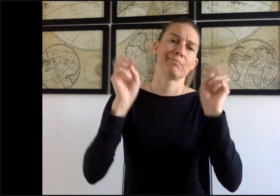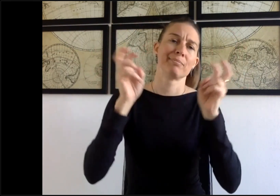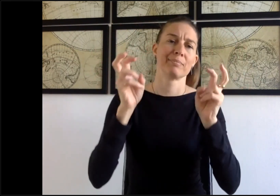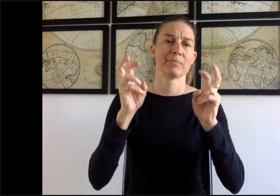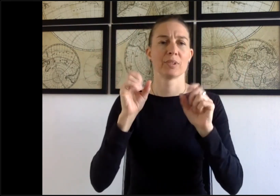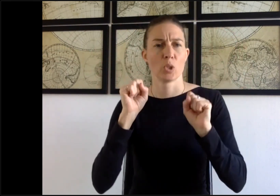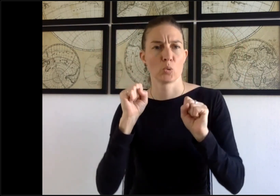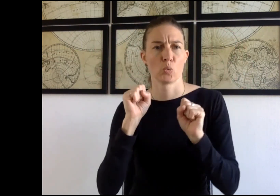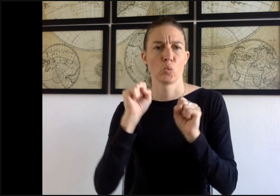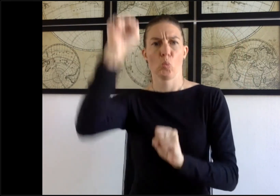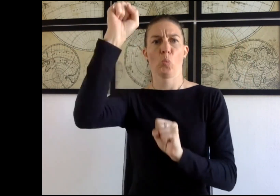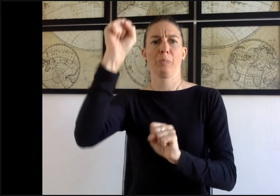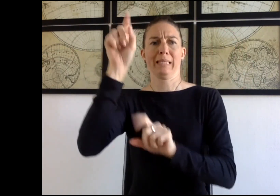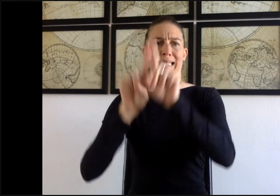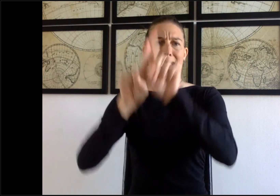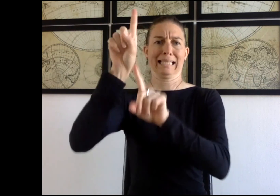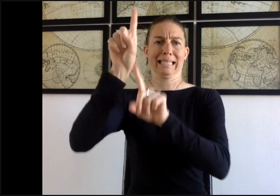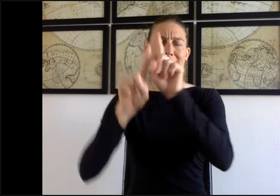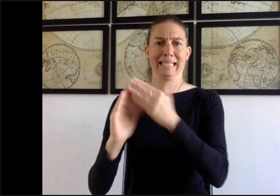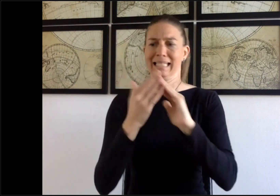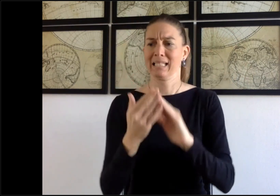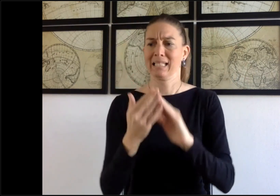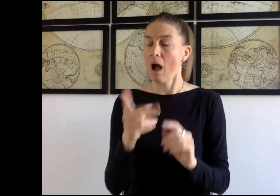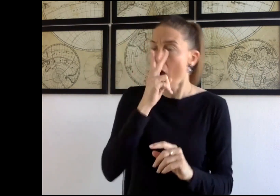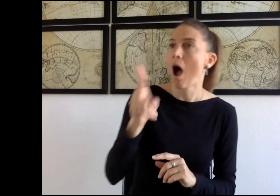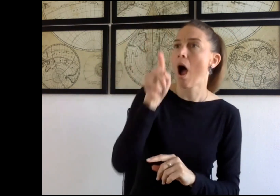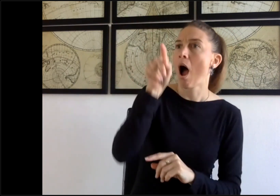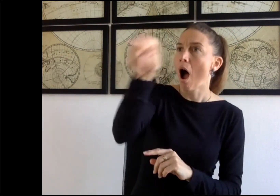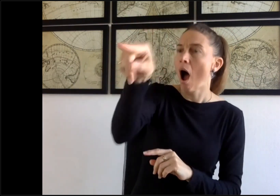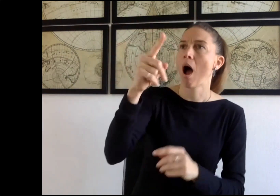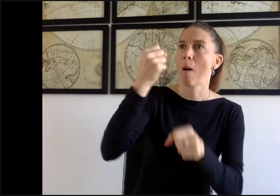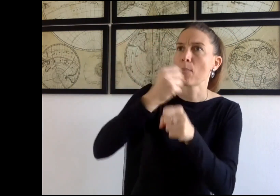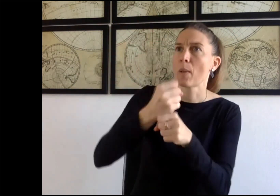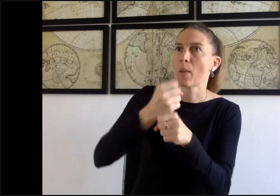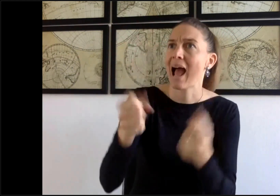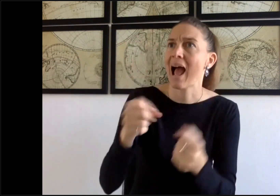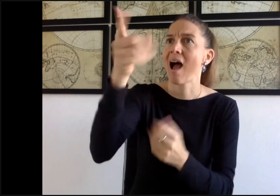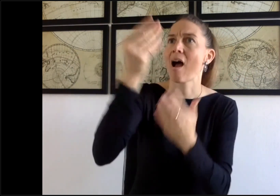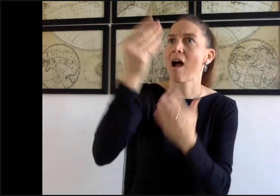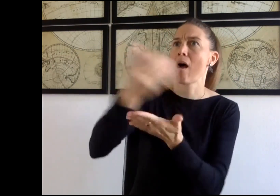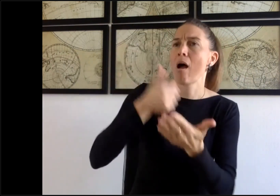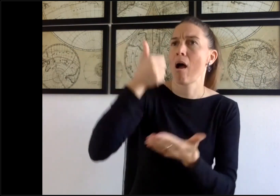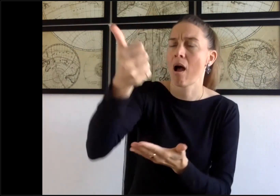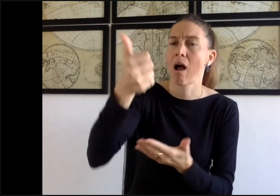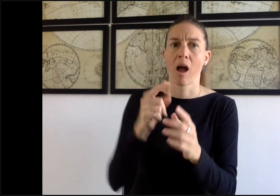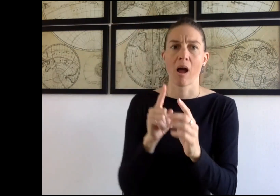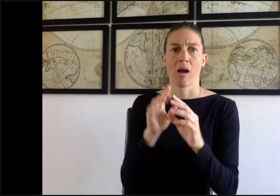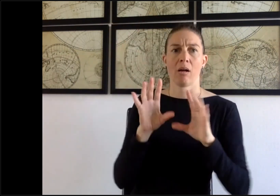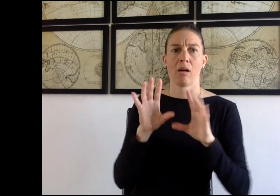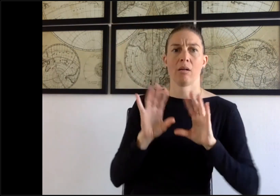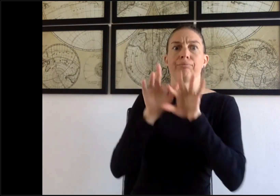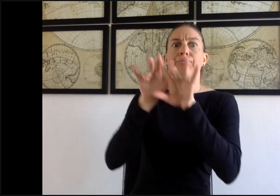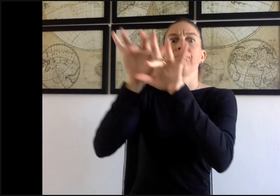fast gains in living conditions and wages and employment opportunities, and we have rural areas falling behind. And it'd be interesting also to